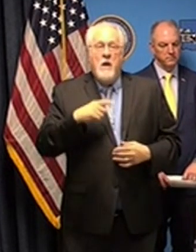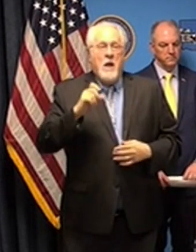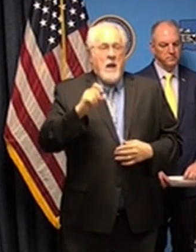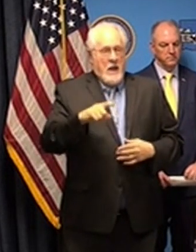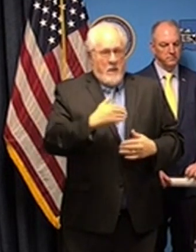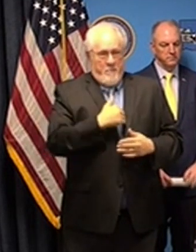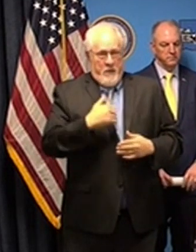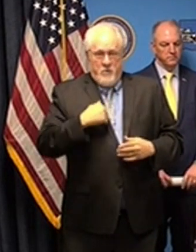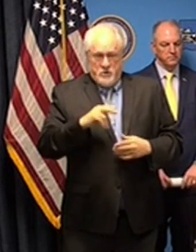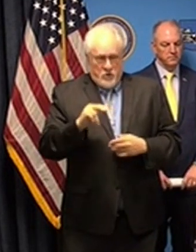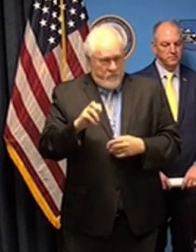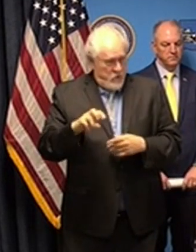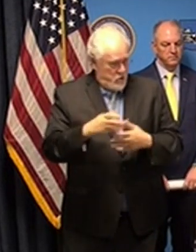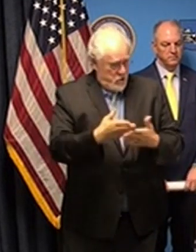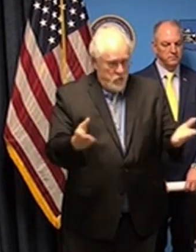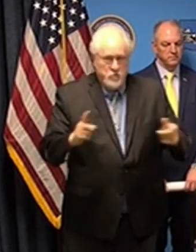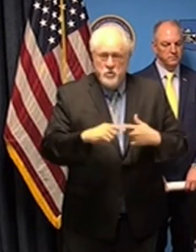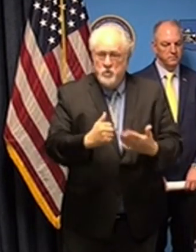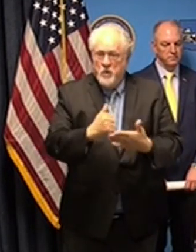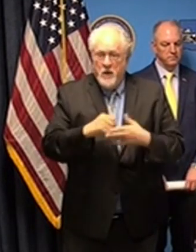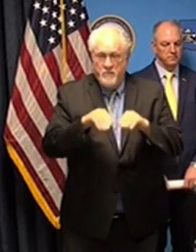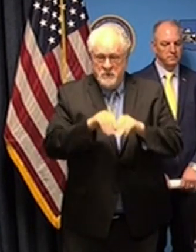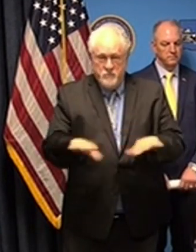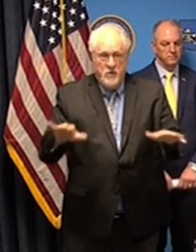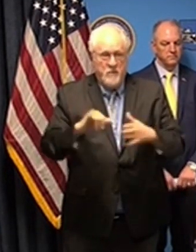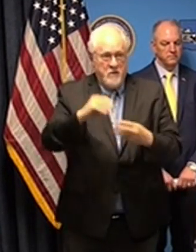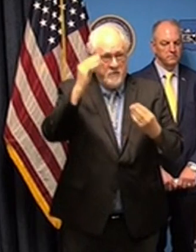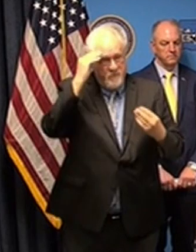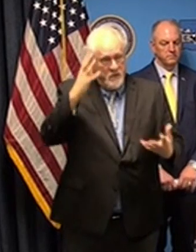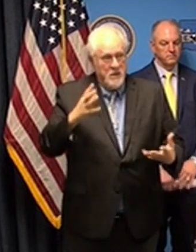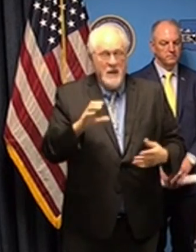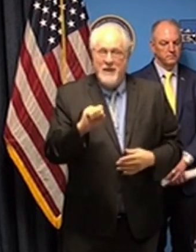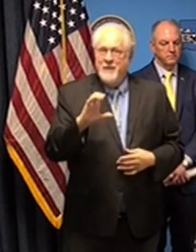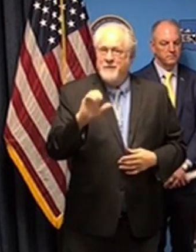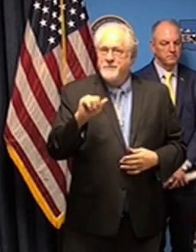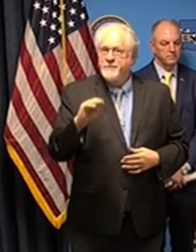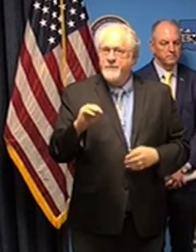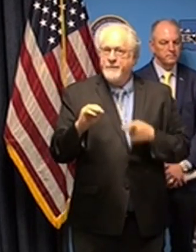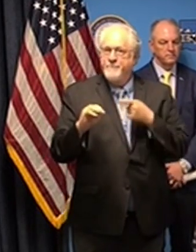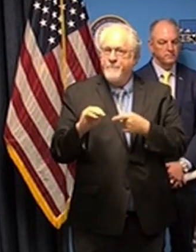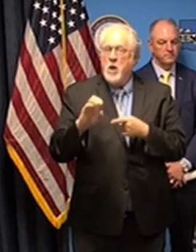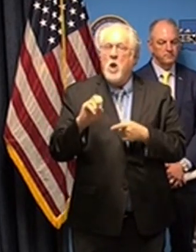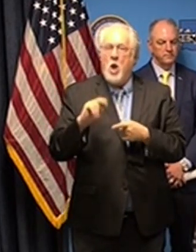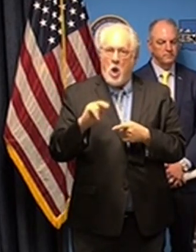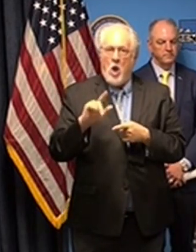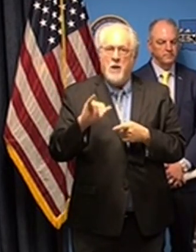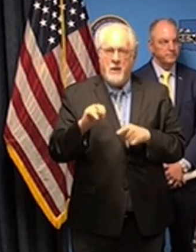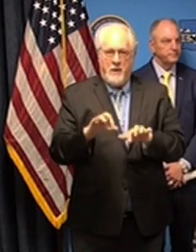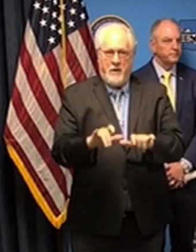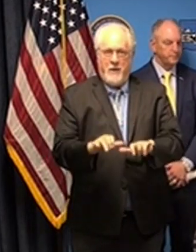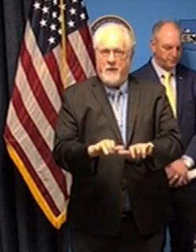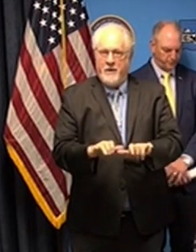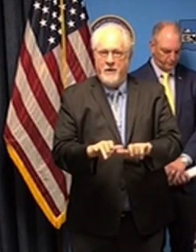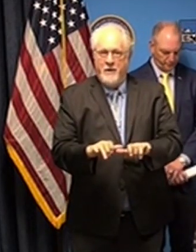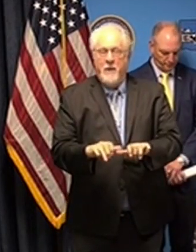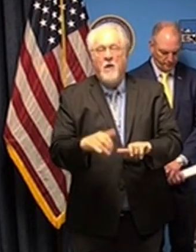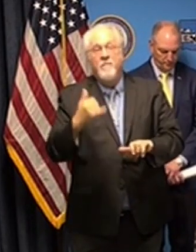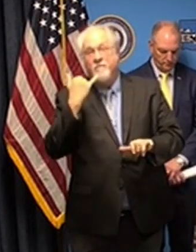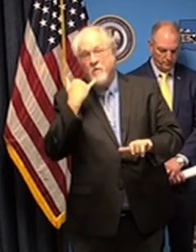asking members of the news media and media companies to help us spread that message. Scam artists are using online tools,